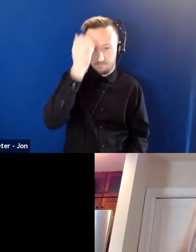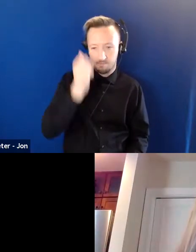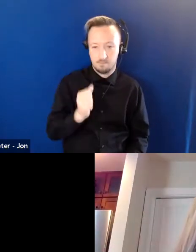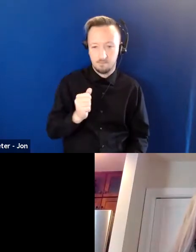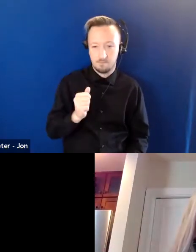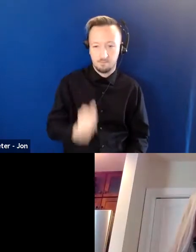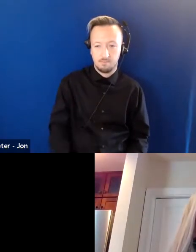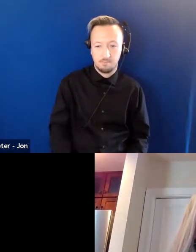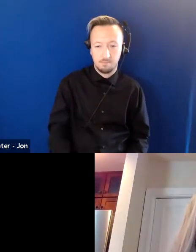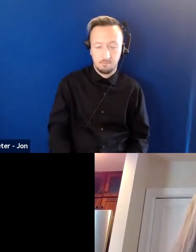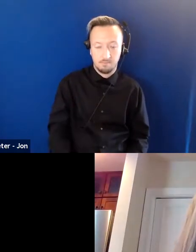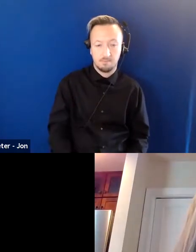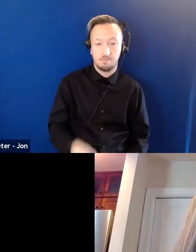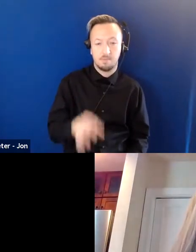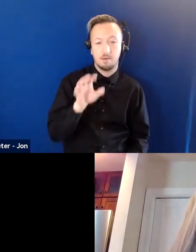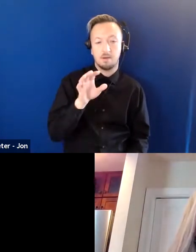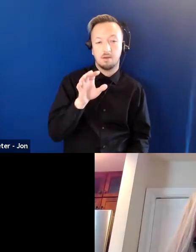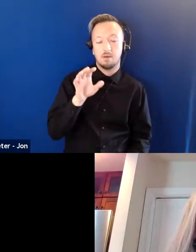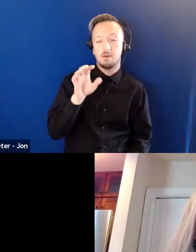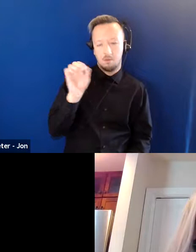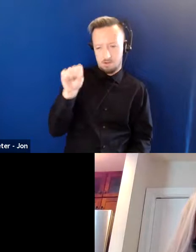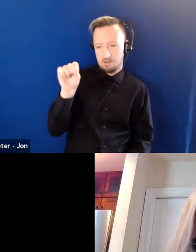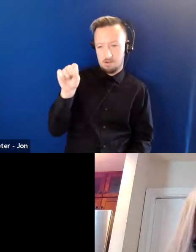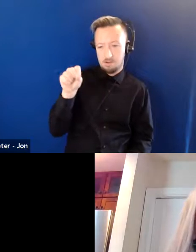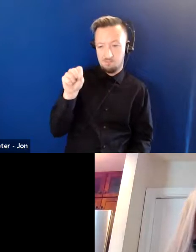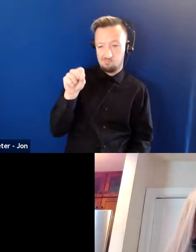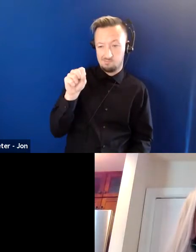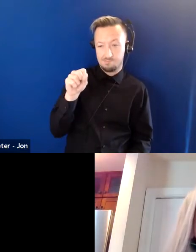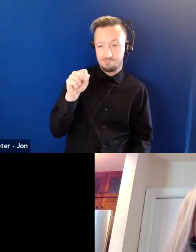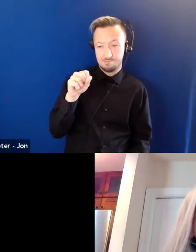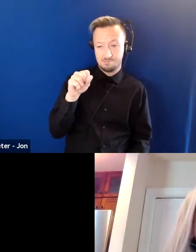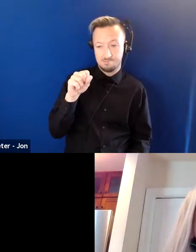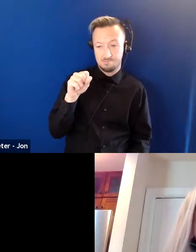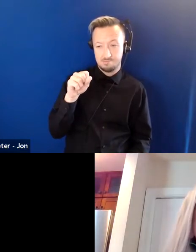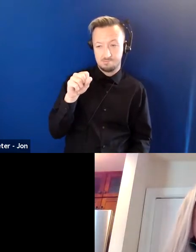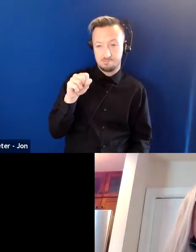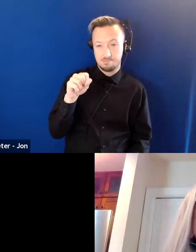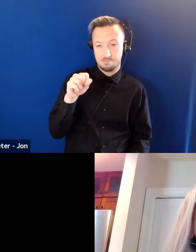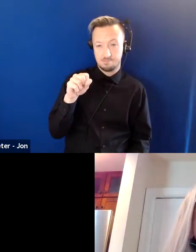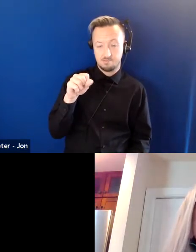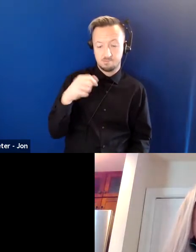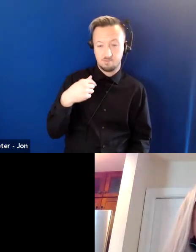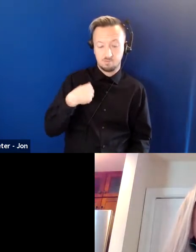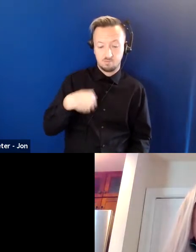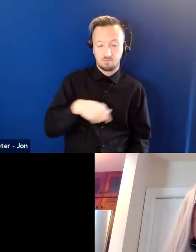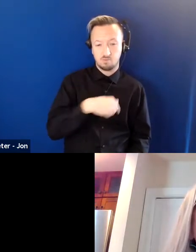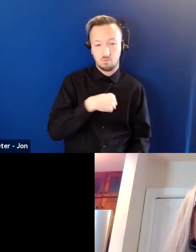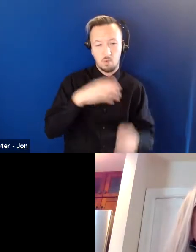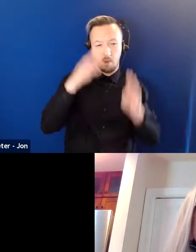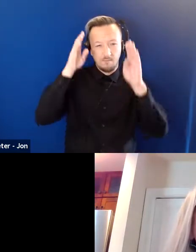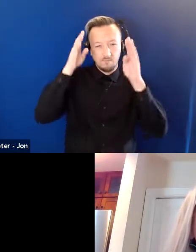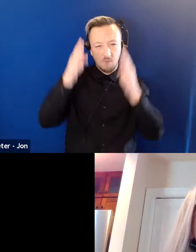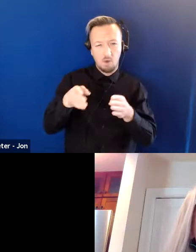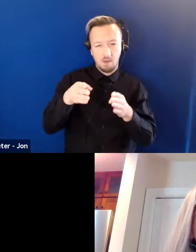So when we actually focused on branding, for us, branding was